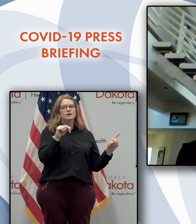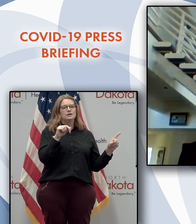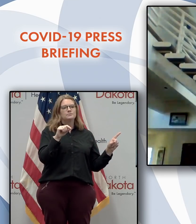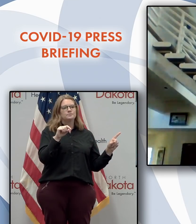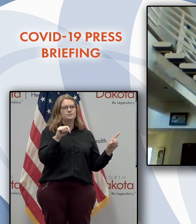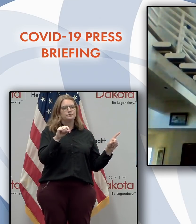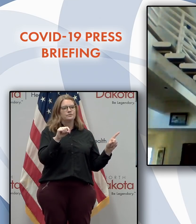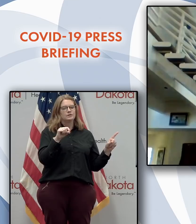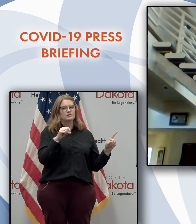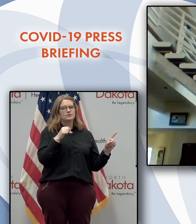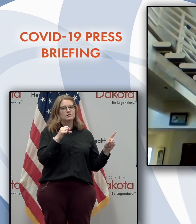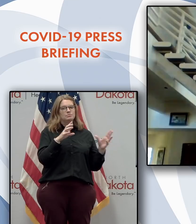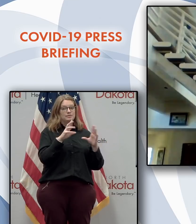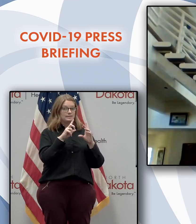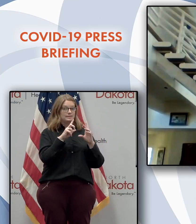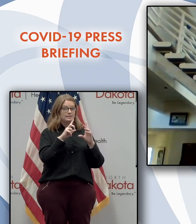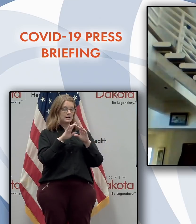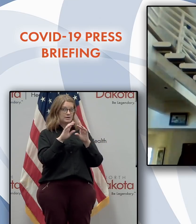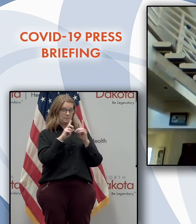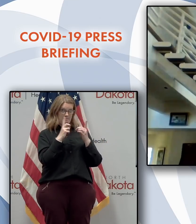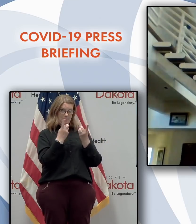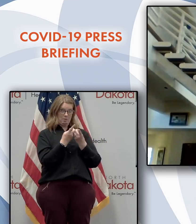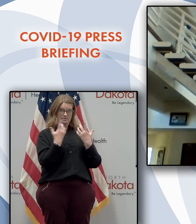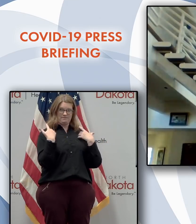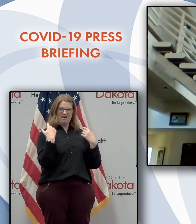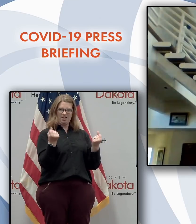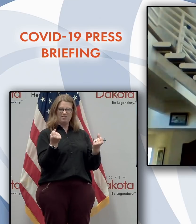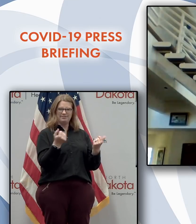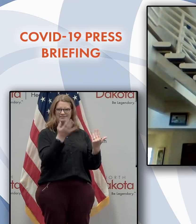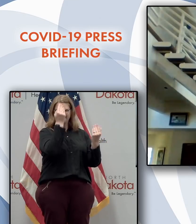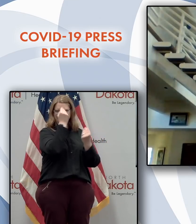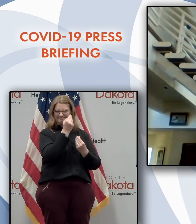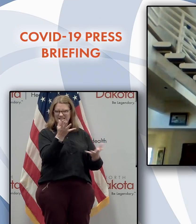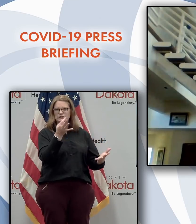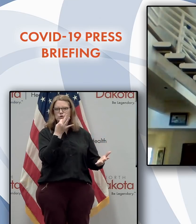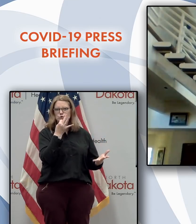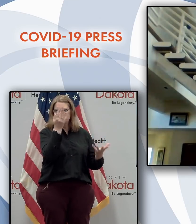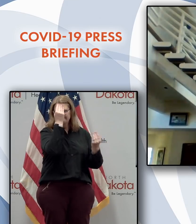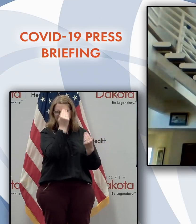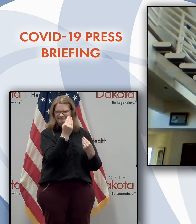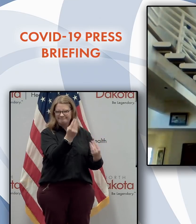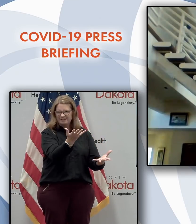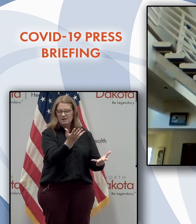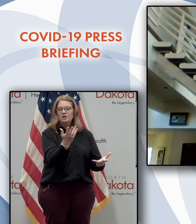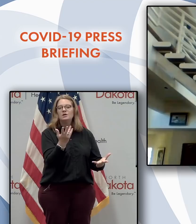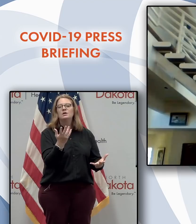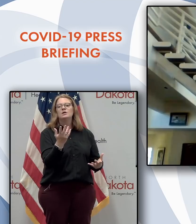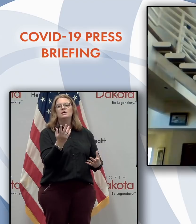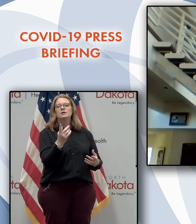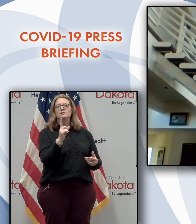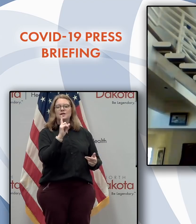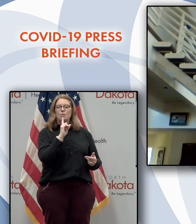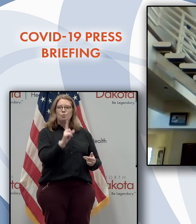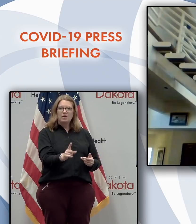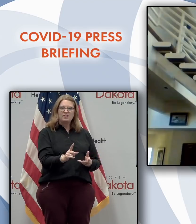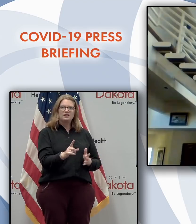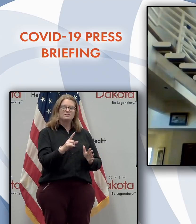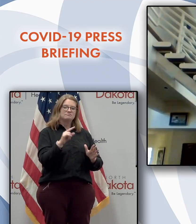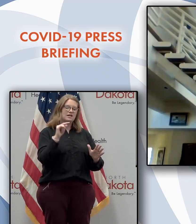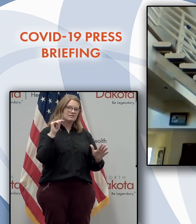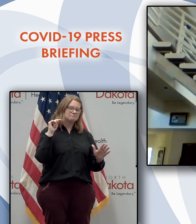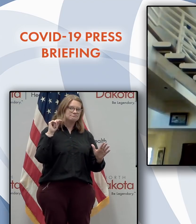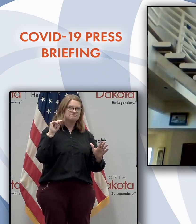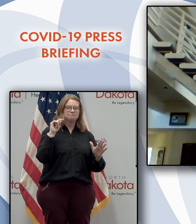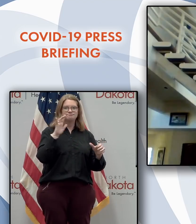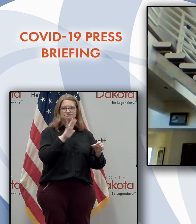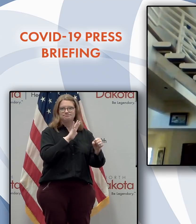that the Department of Health should be releasing very soon is a very robust schedule of